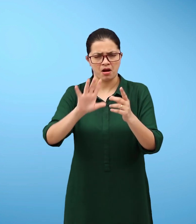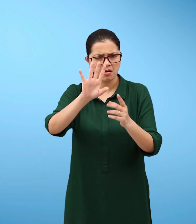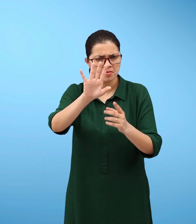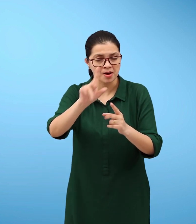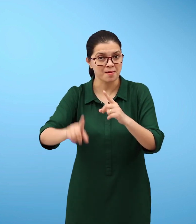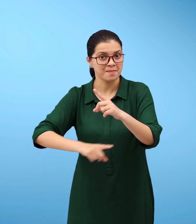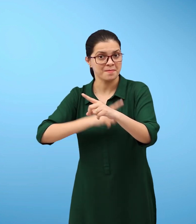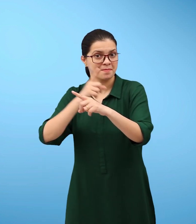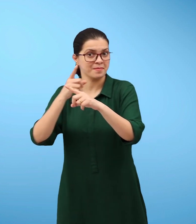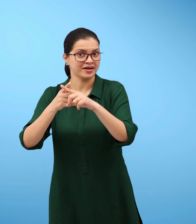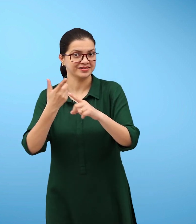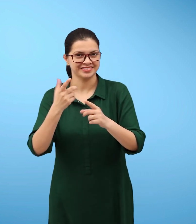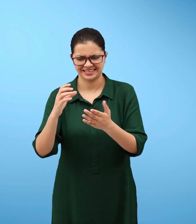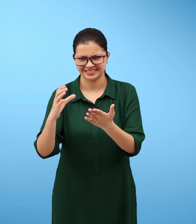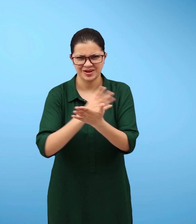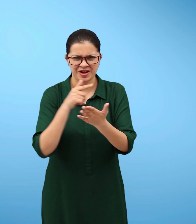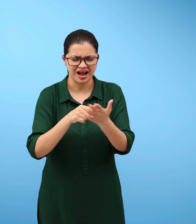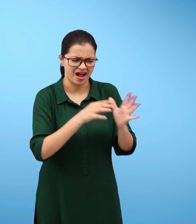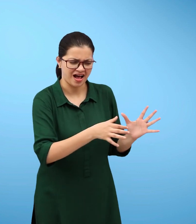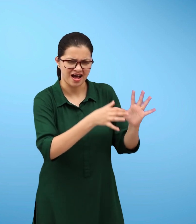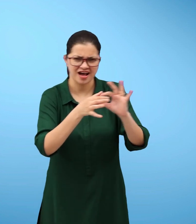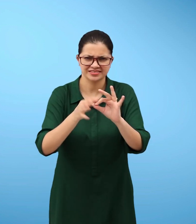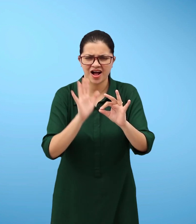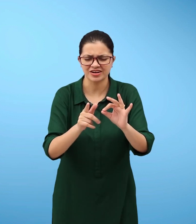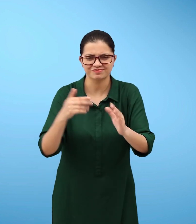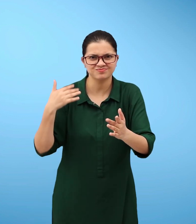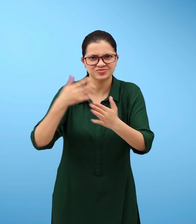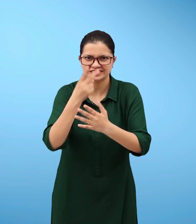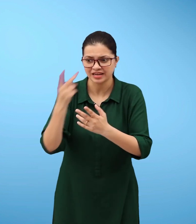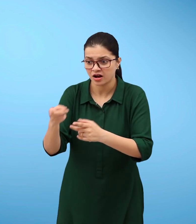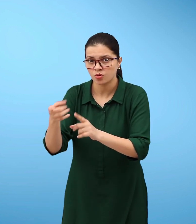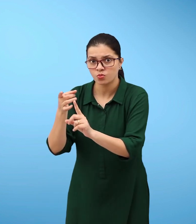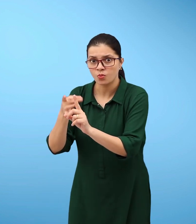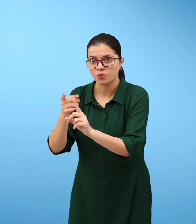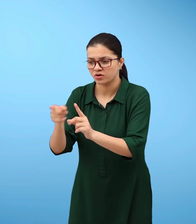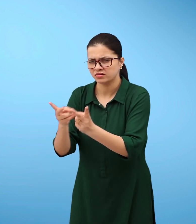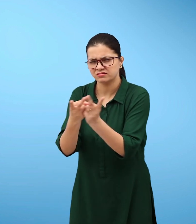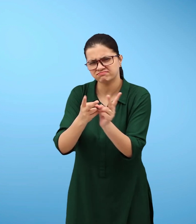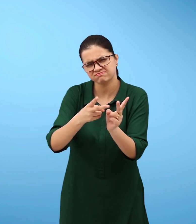What are the metals objects mentioned or shown in those chapters?